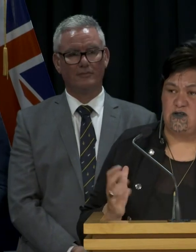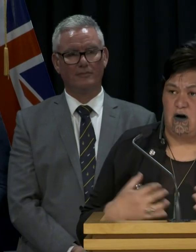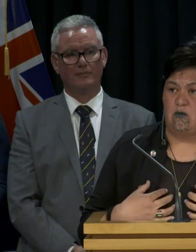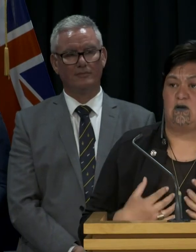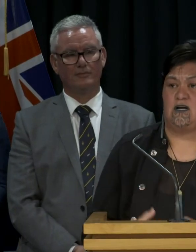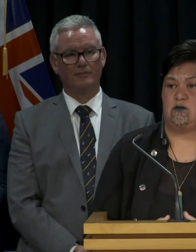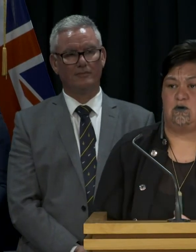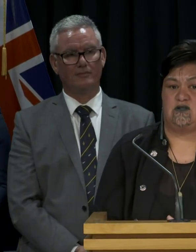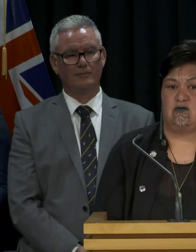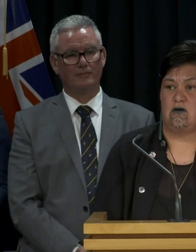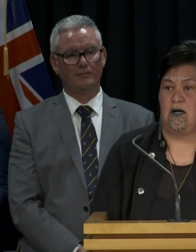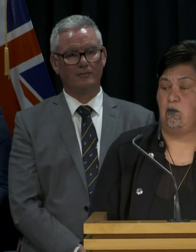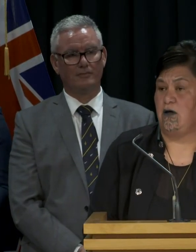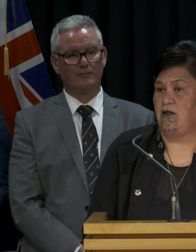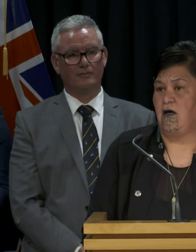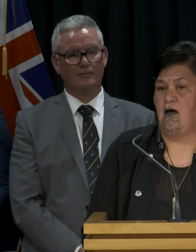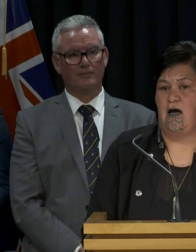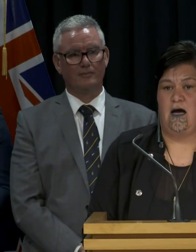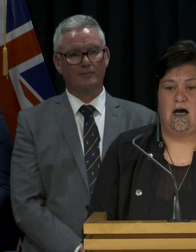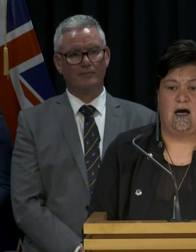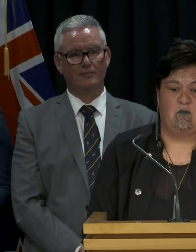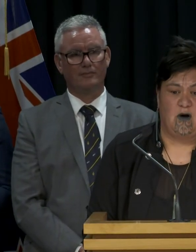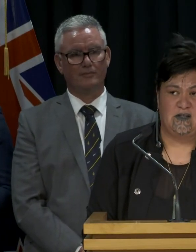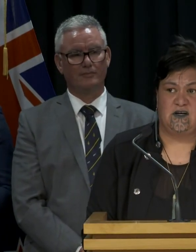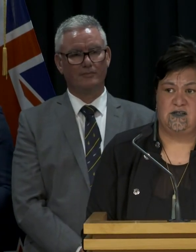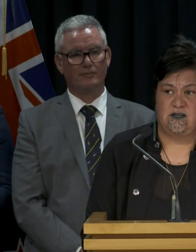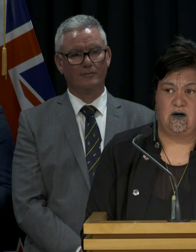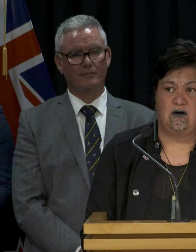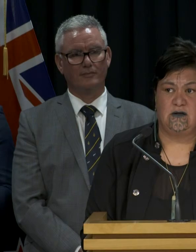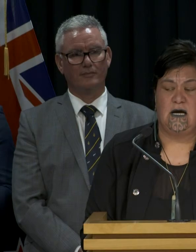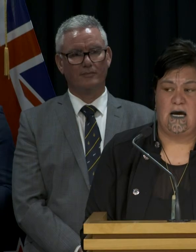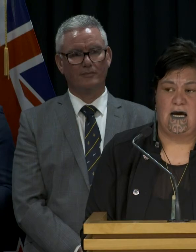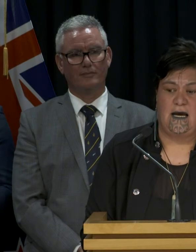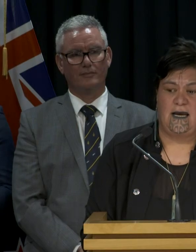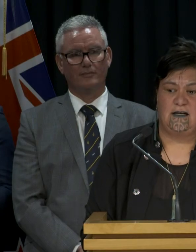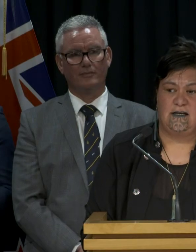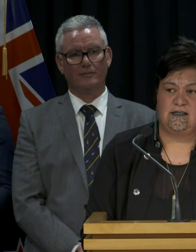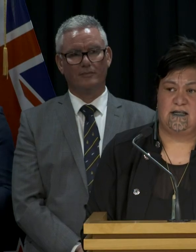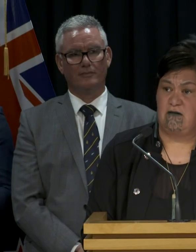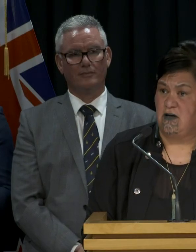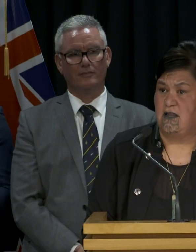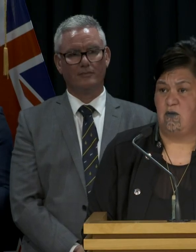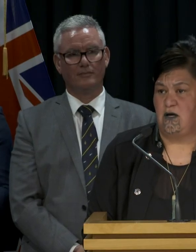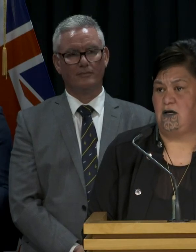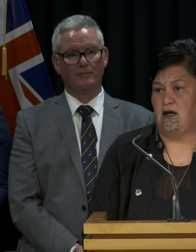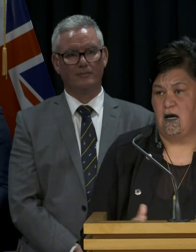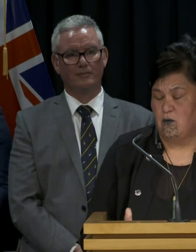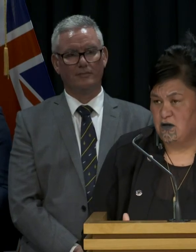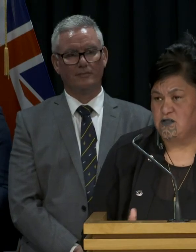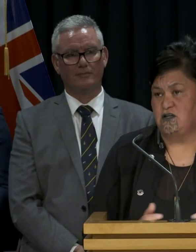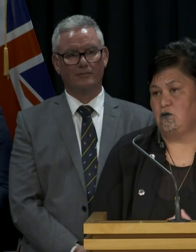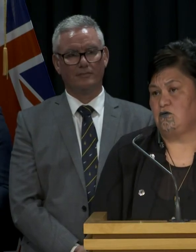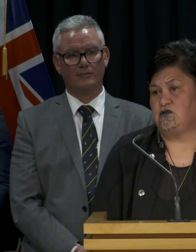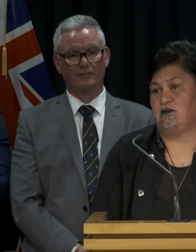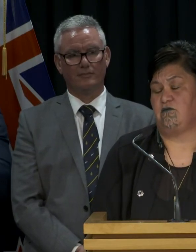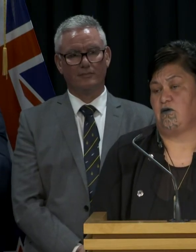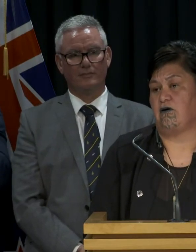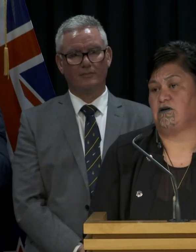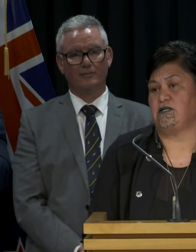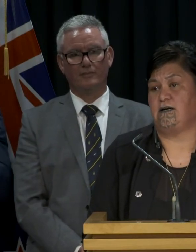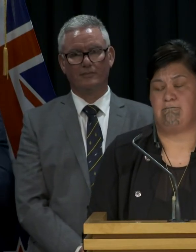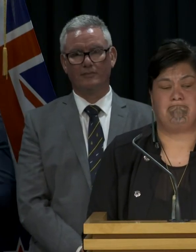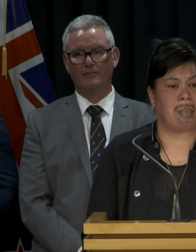area which I would like to work strongly with my associate on, and it's an area that we continue to